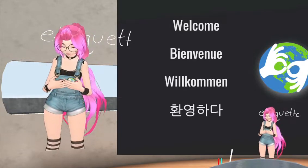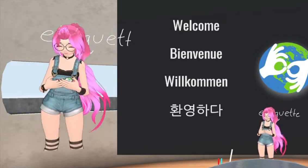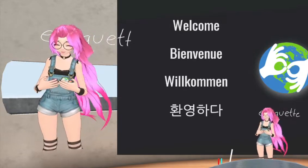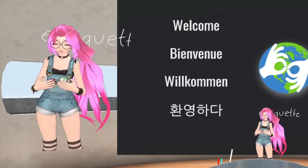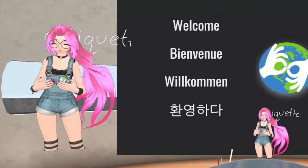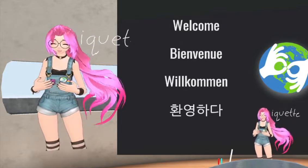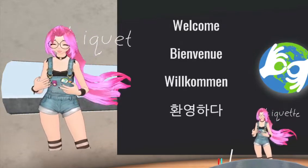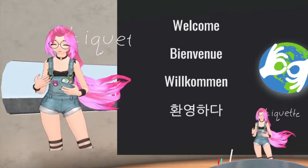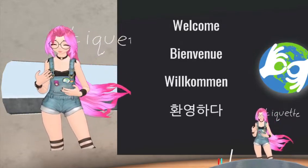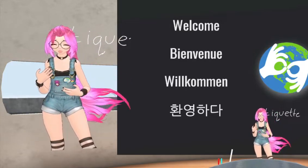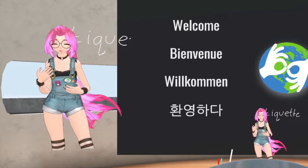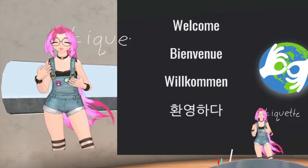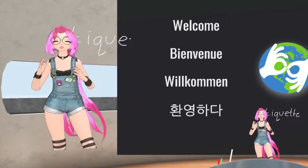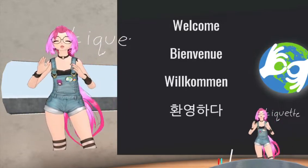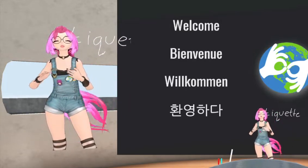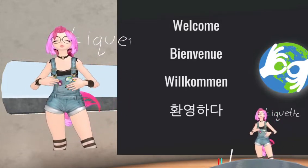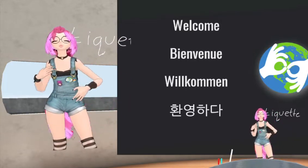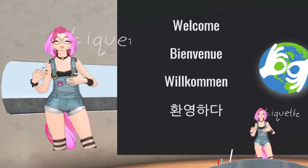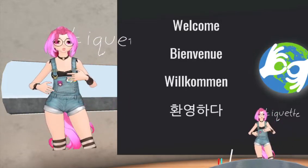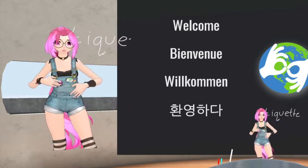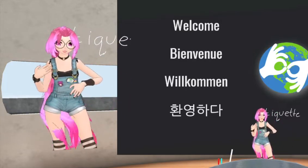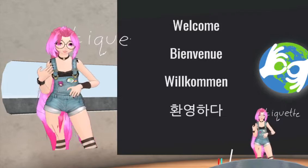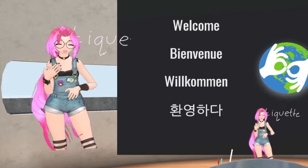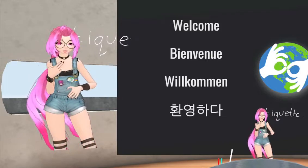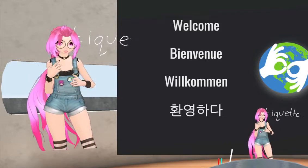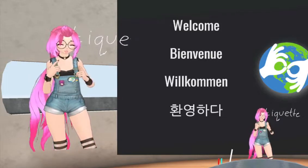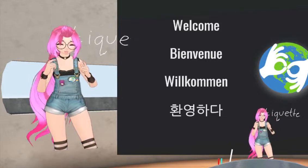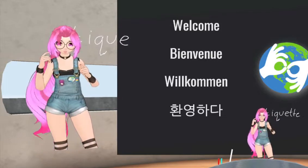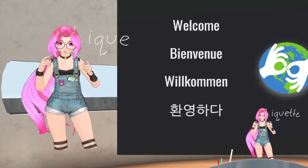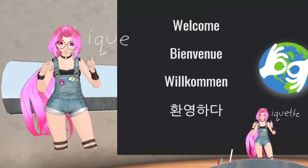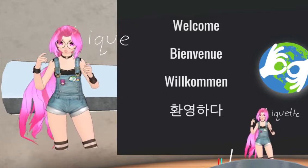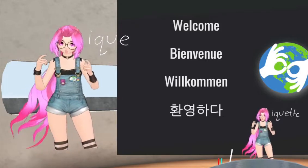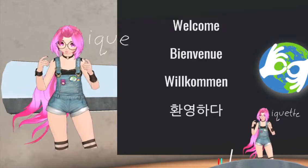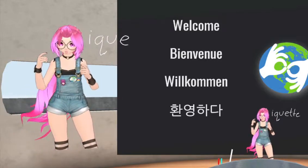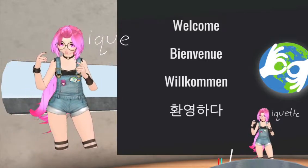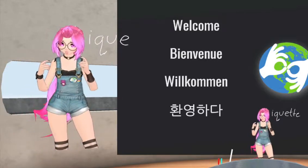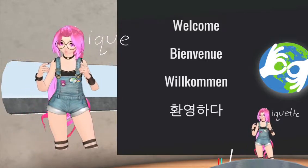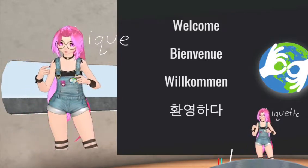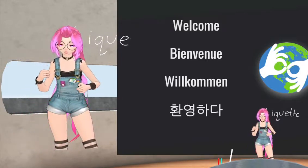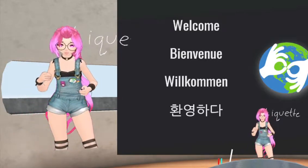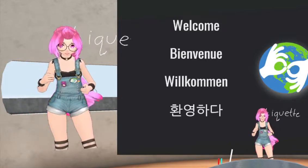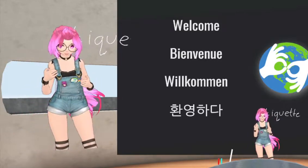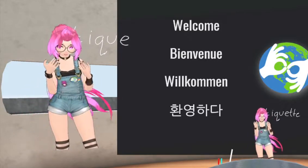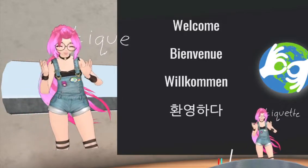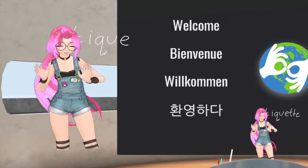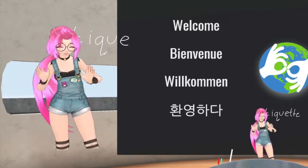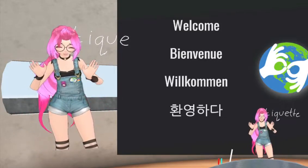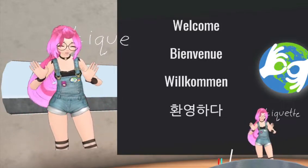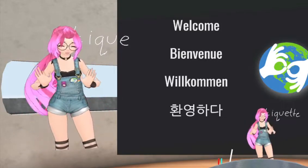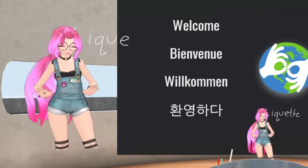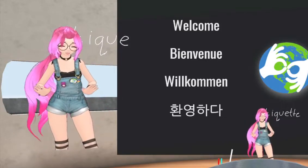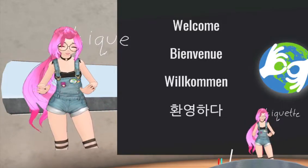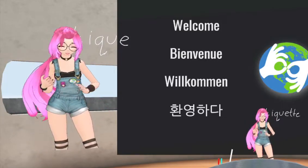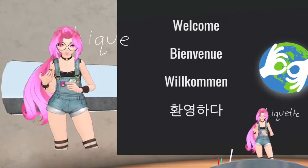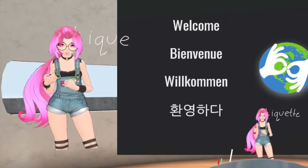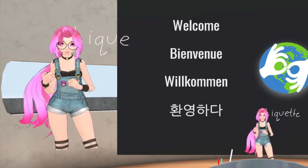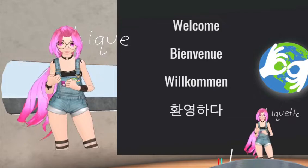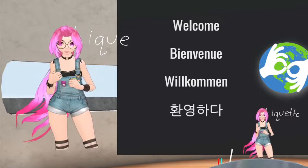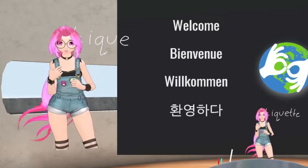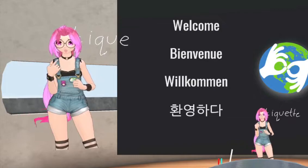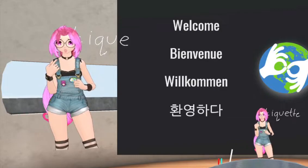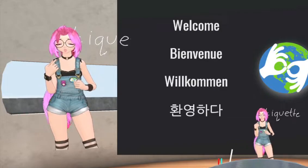volume, or maybe asking first if it's okay to play some loud music, or to scream something, just asking, and if